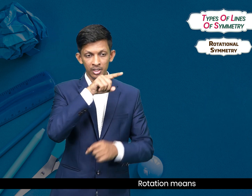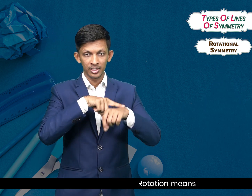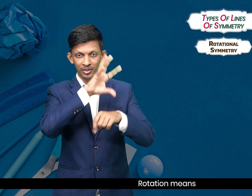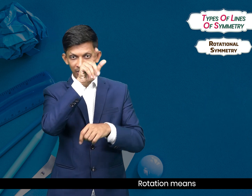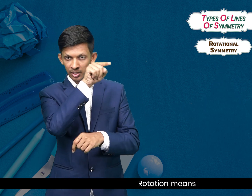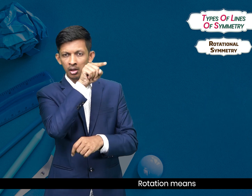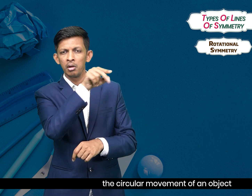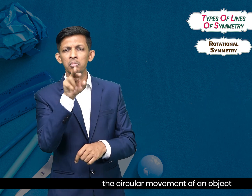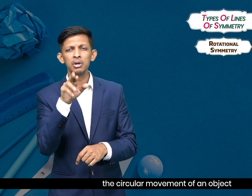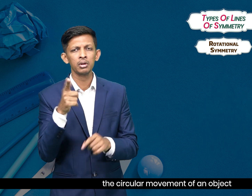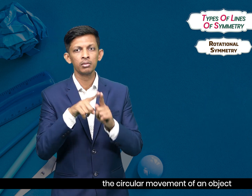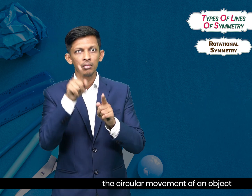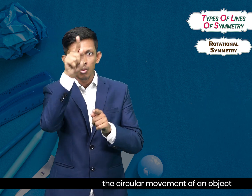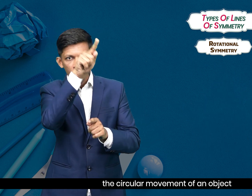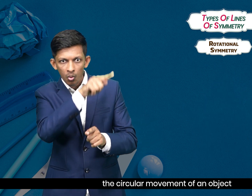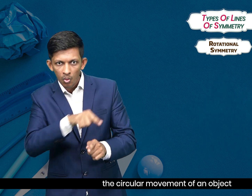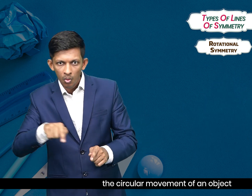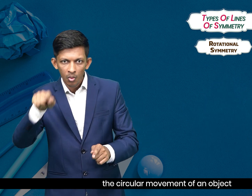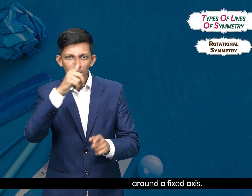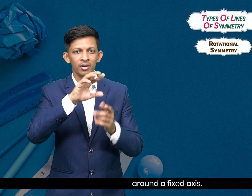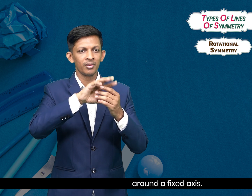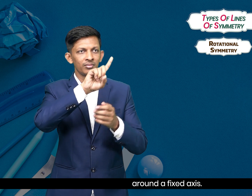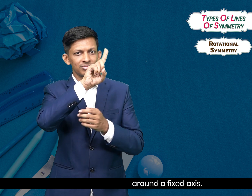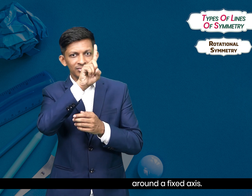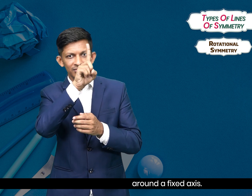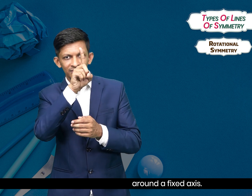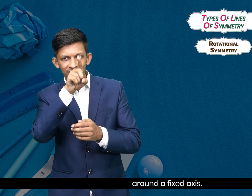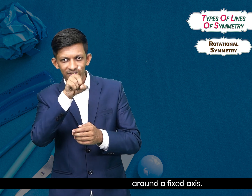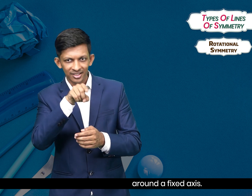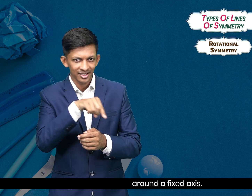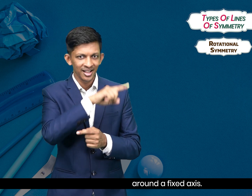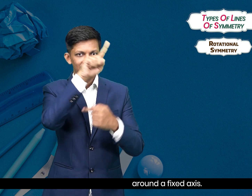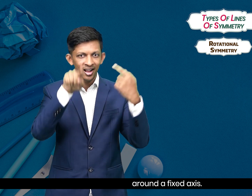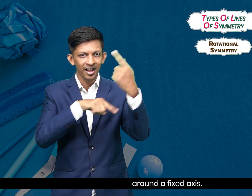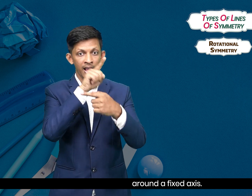Rotation means the circular movement of an object around a fixed axis.